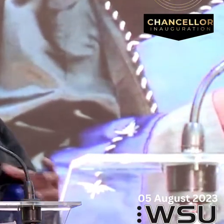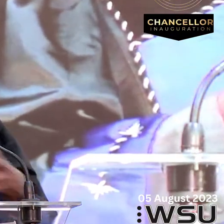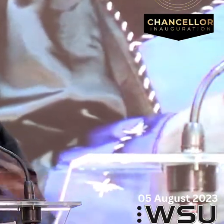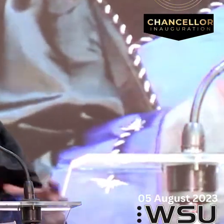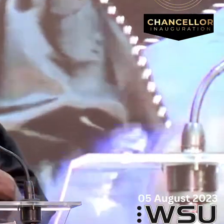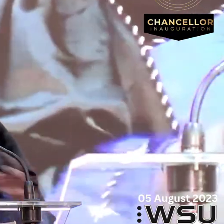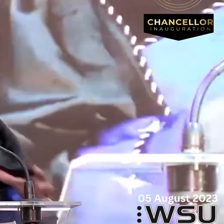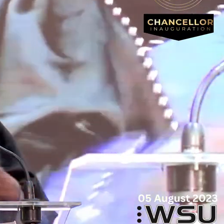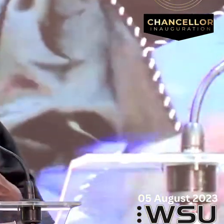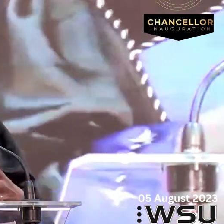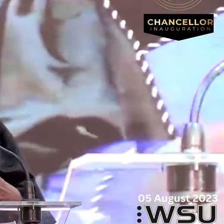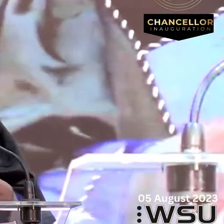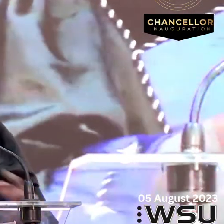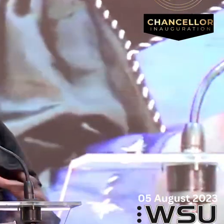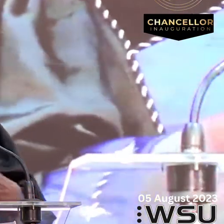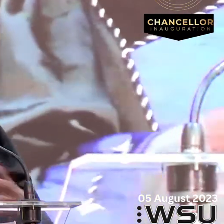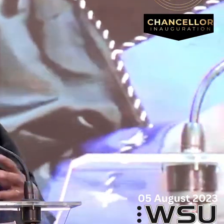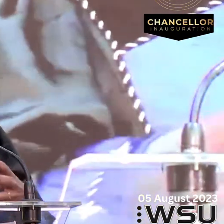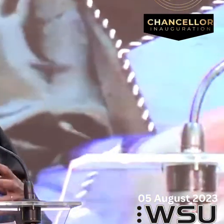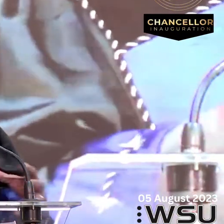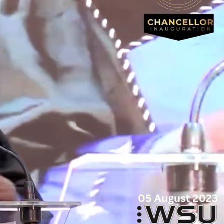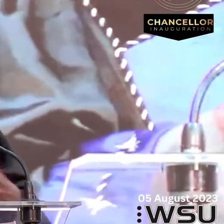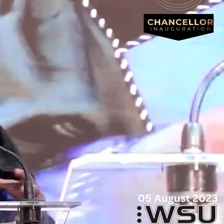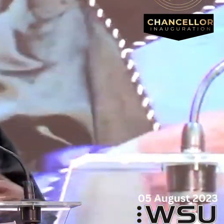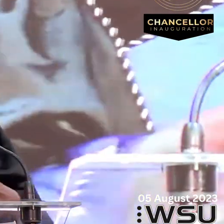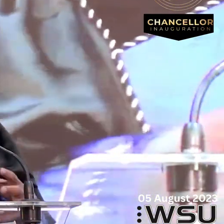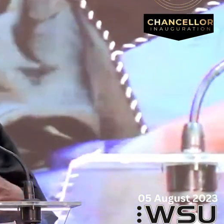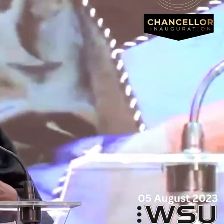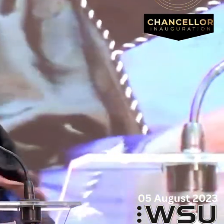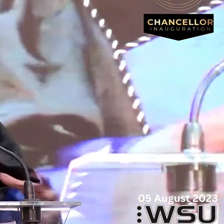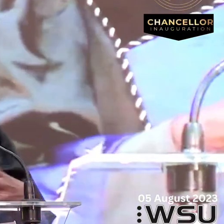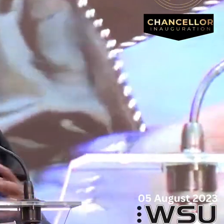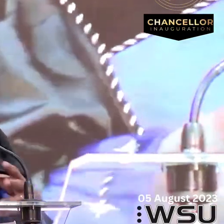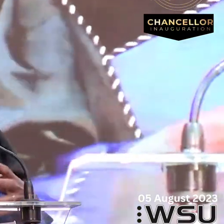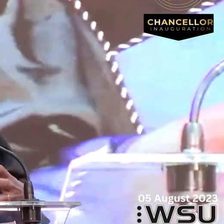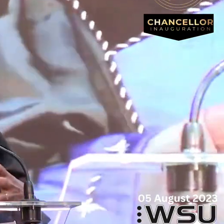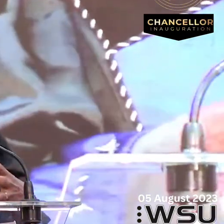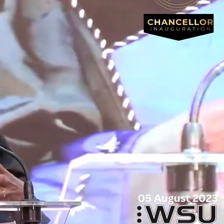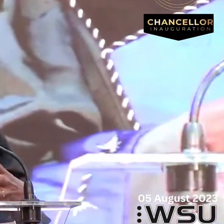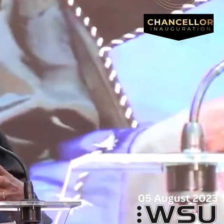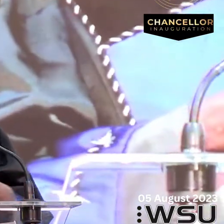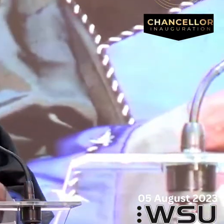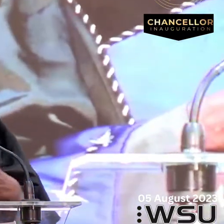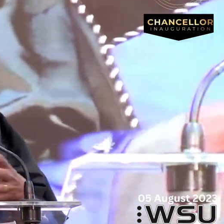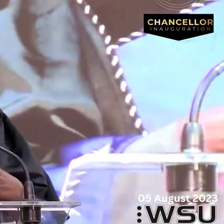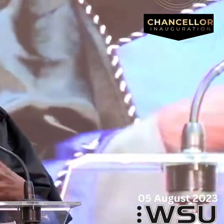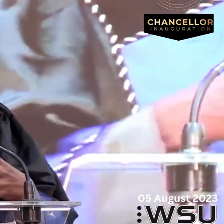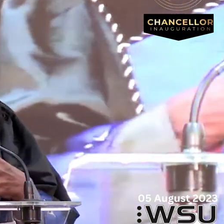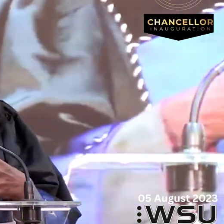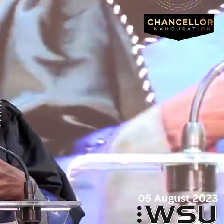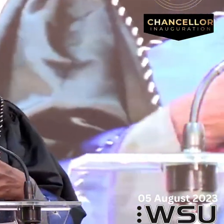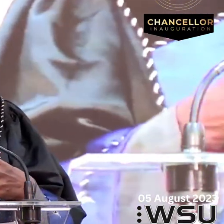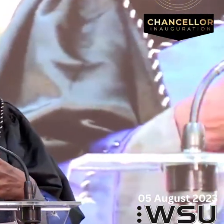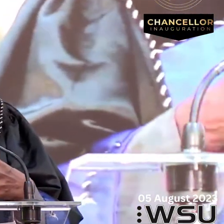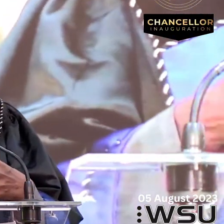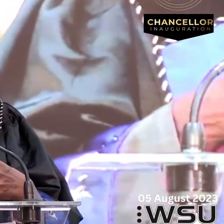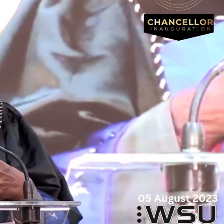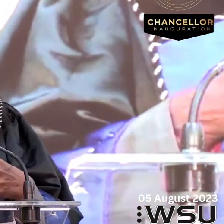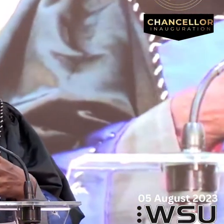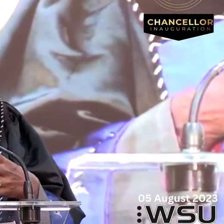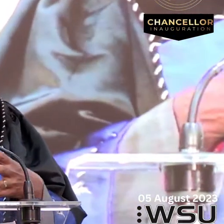of the sensitivity of their duty to feed homes, they were usually